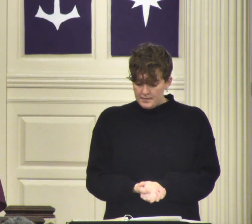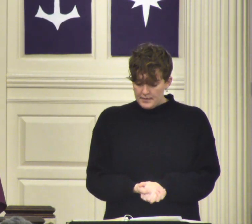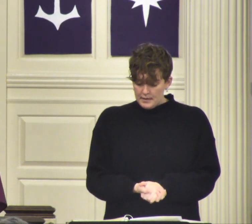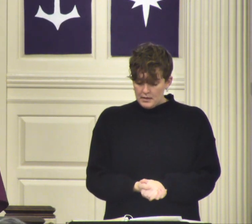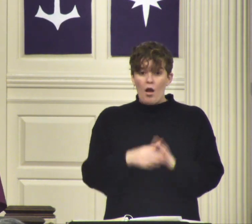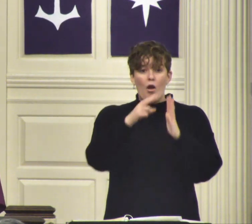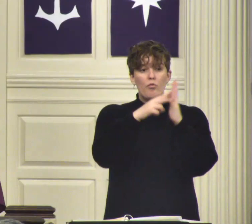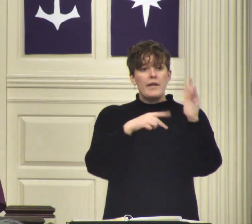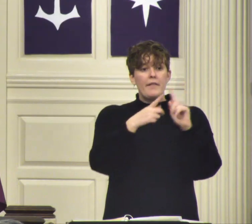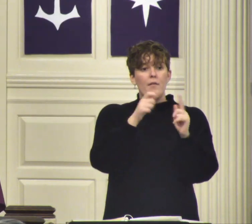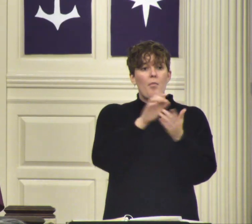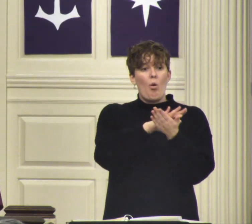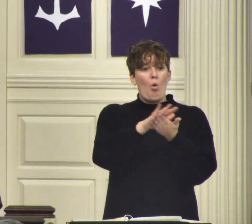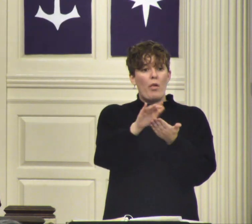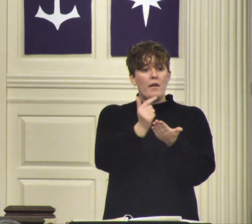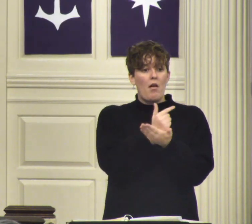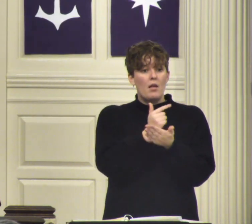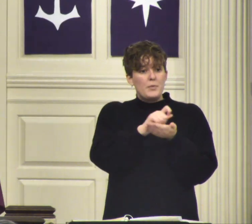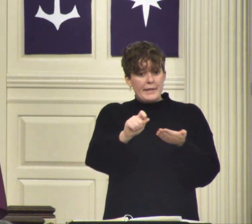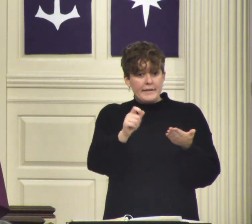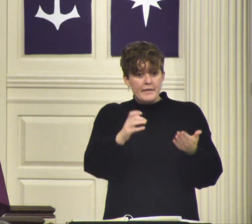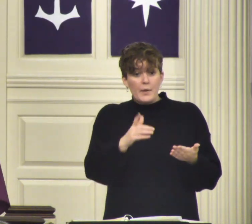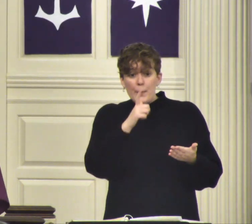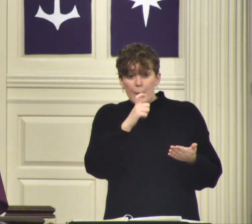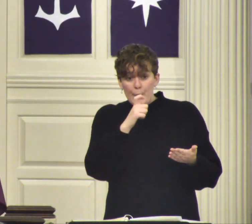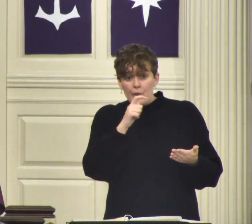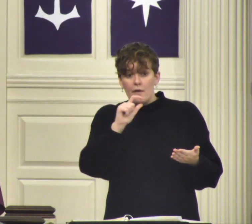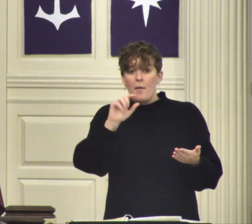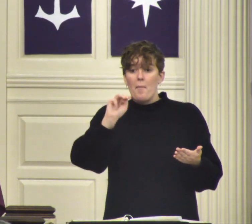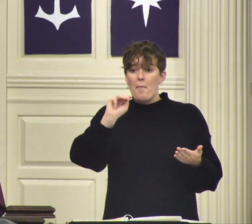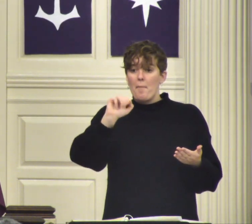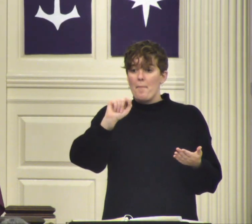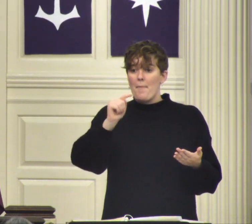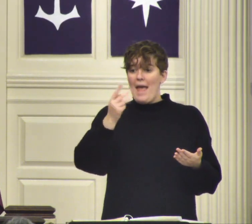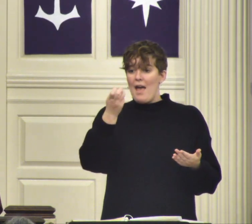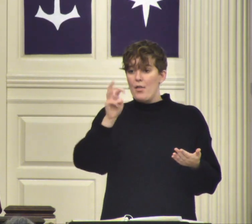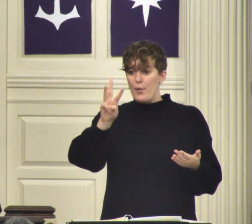A reading from the Holy Gospel according to Matthew.